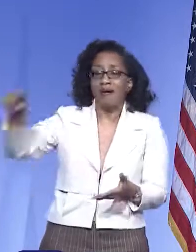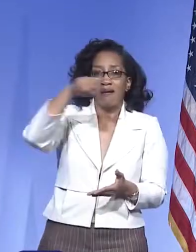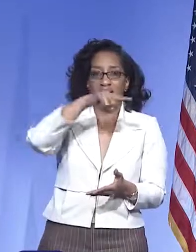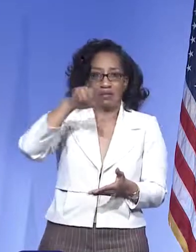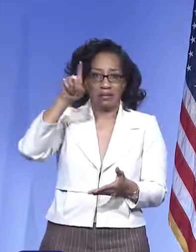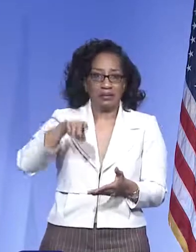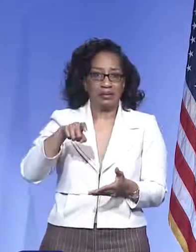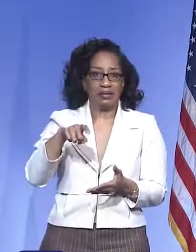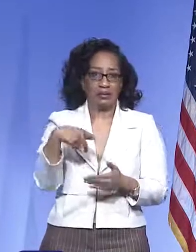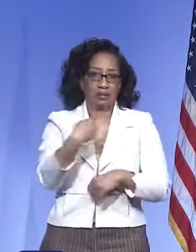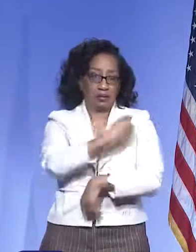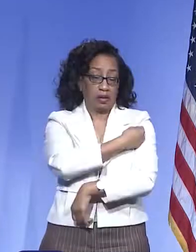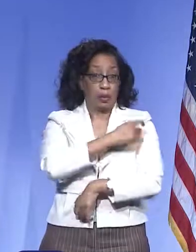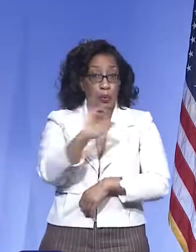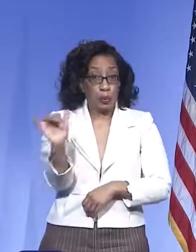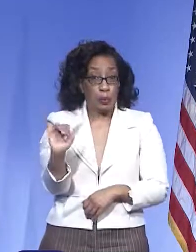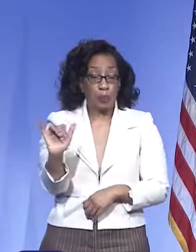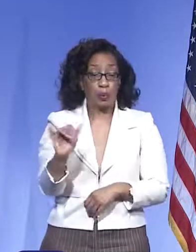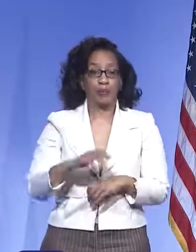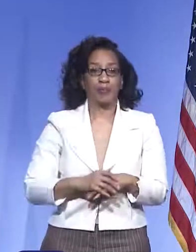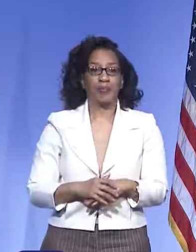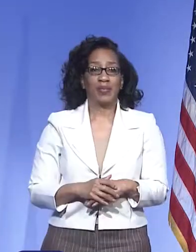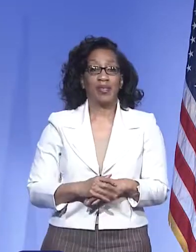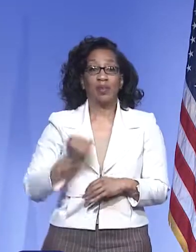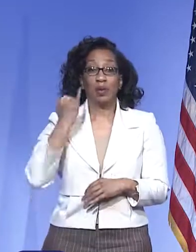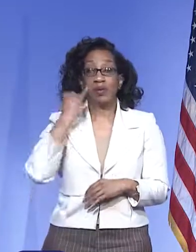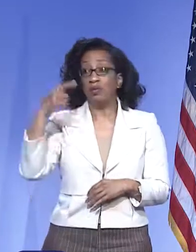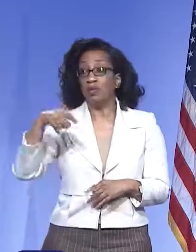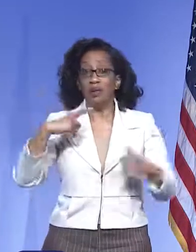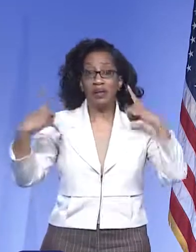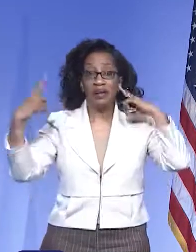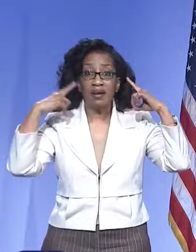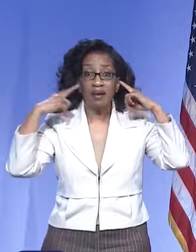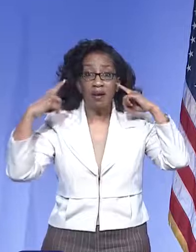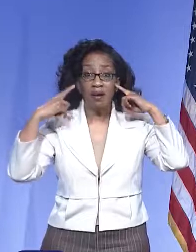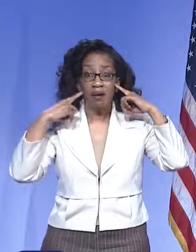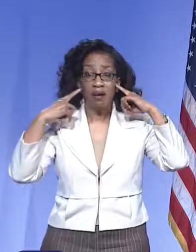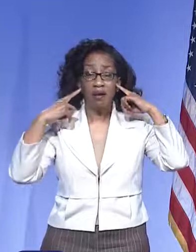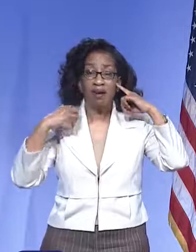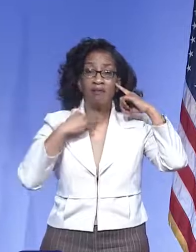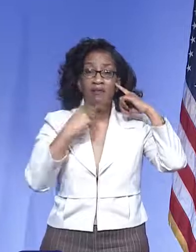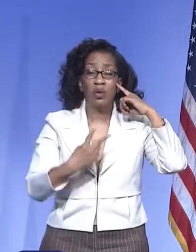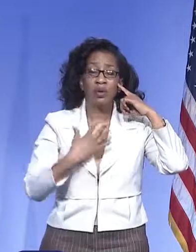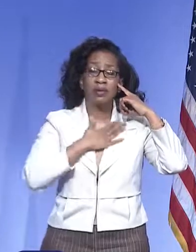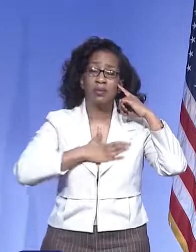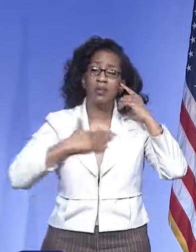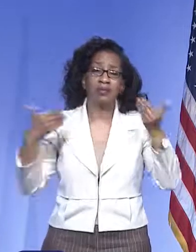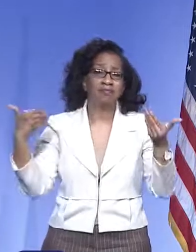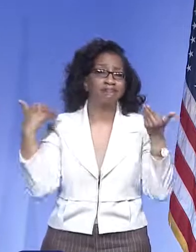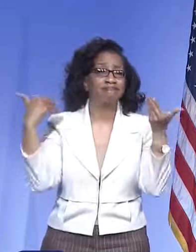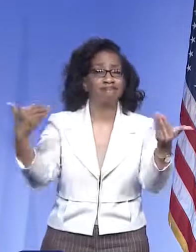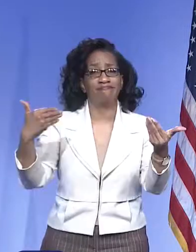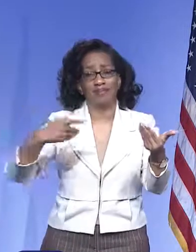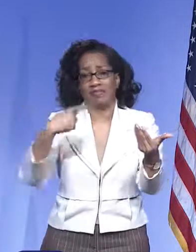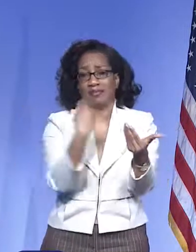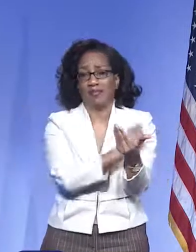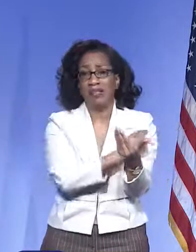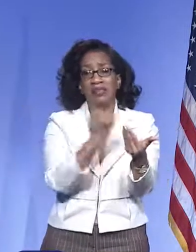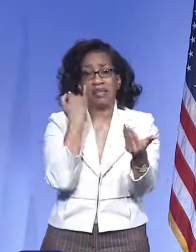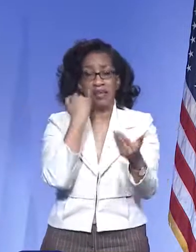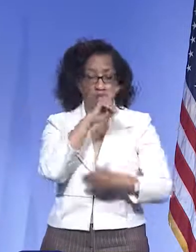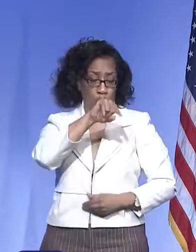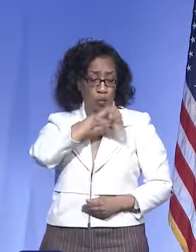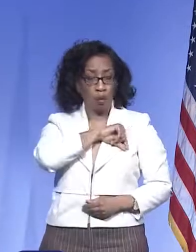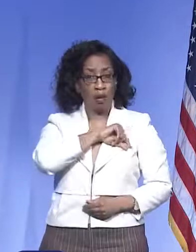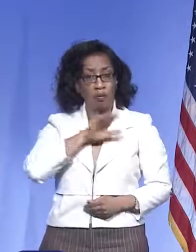we certainly, if you can hear our voice, we would say please go get vaccinated if you are eligible